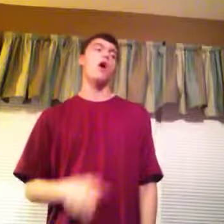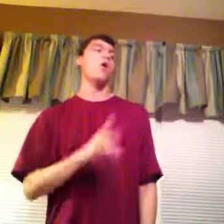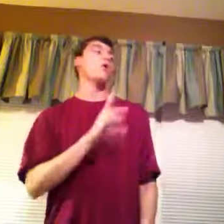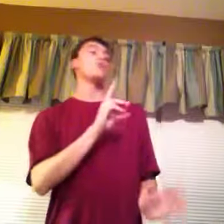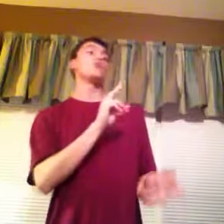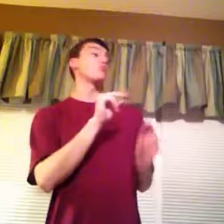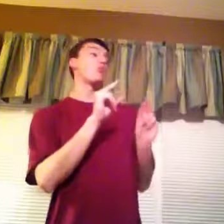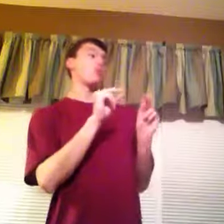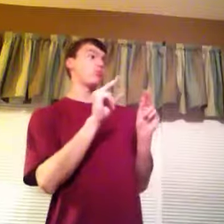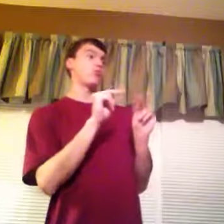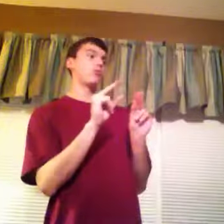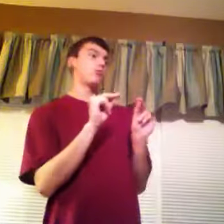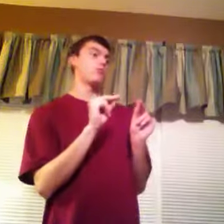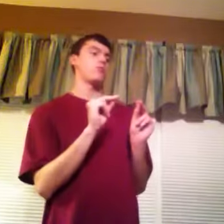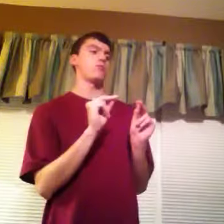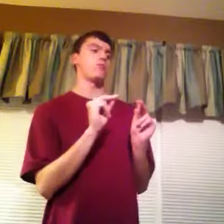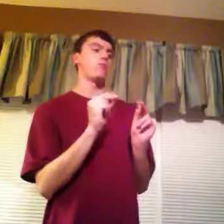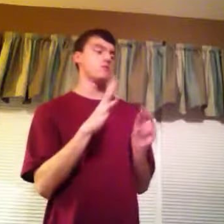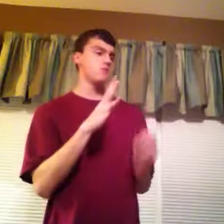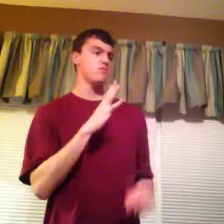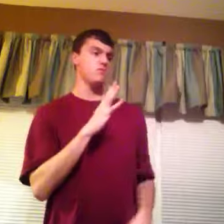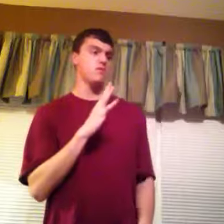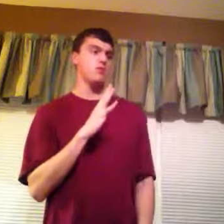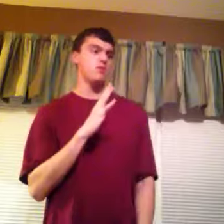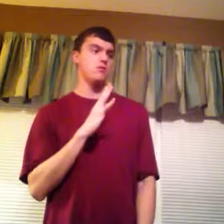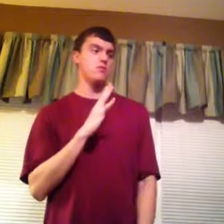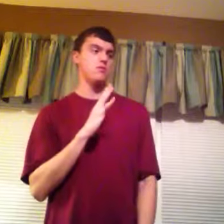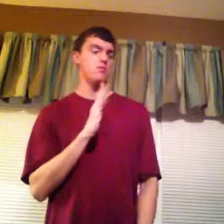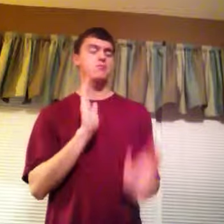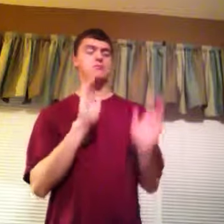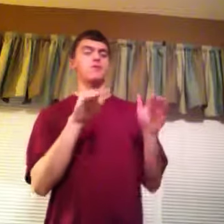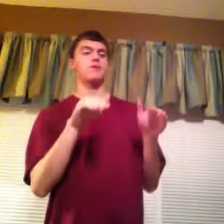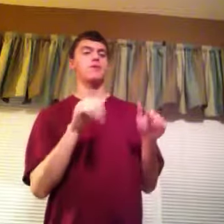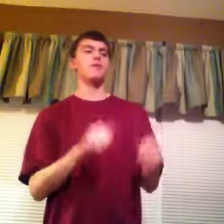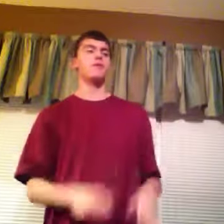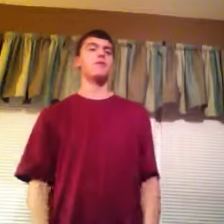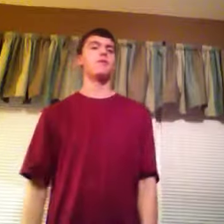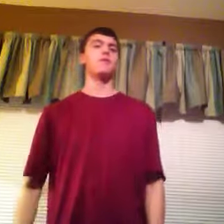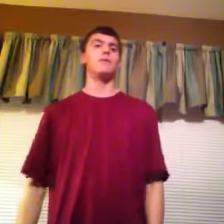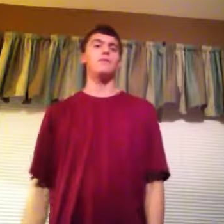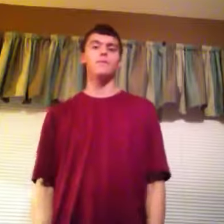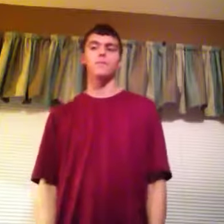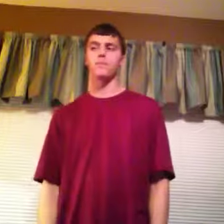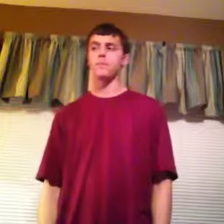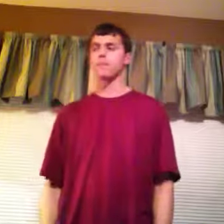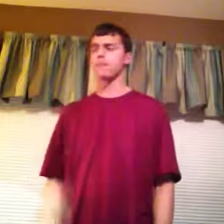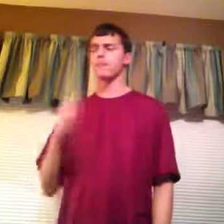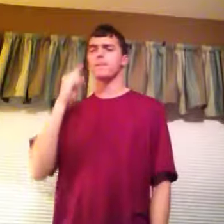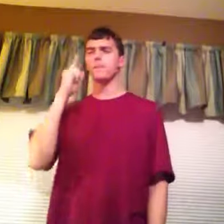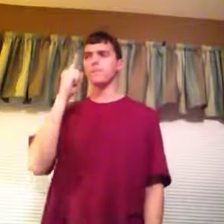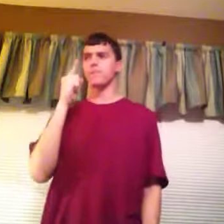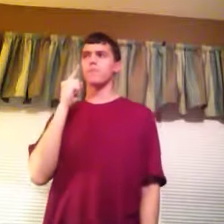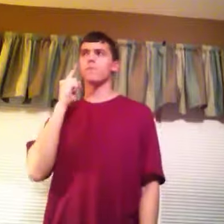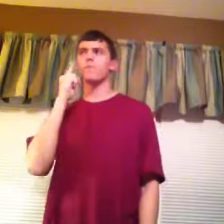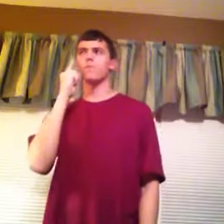you got to the field, yeah, it was a good time to get it down. So another, you're bringing down some athletic things, and you're